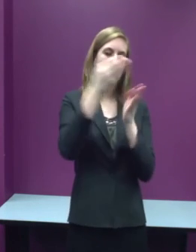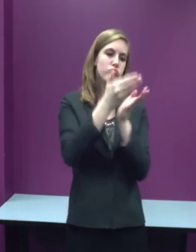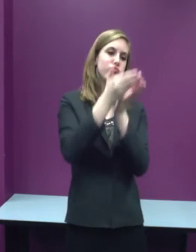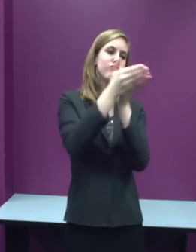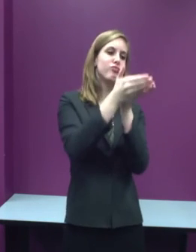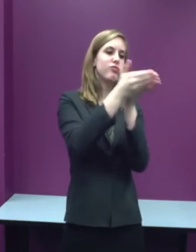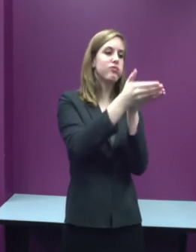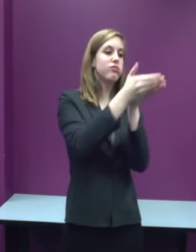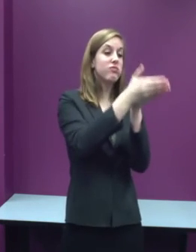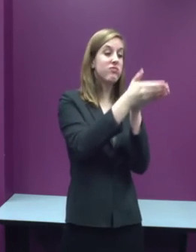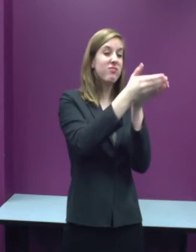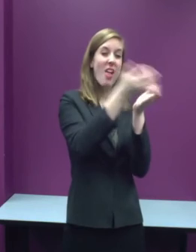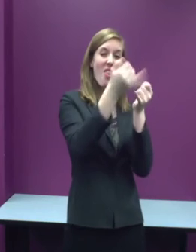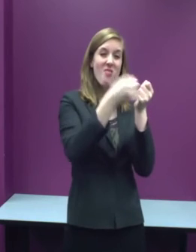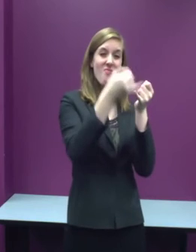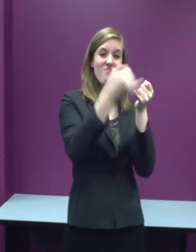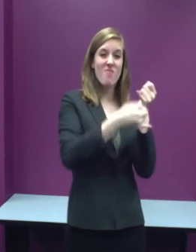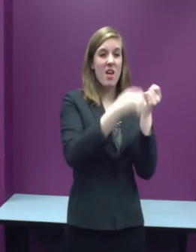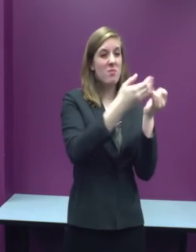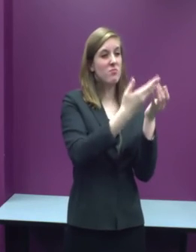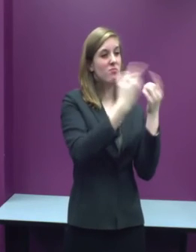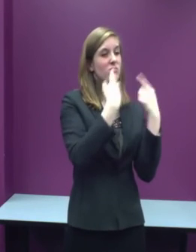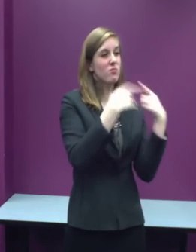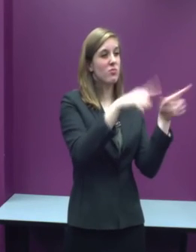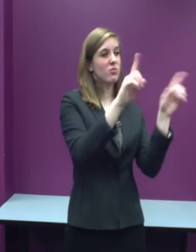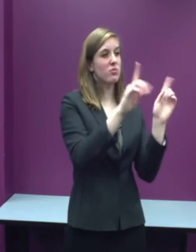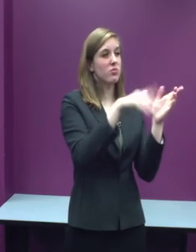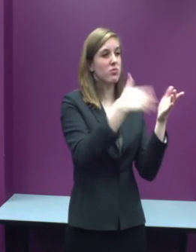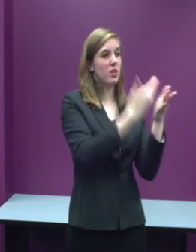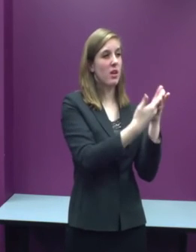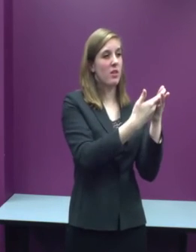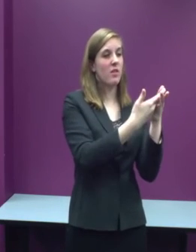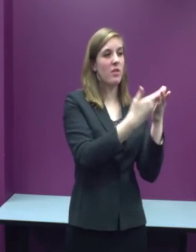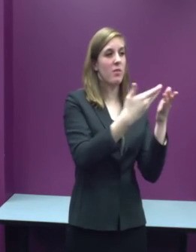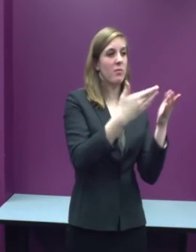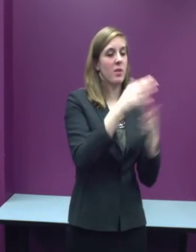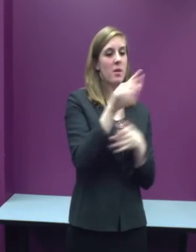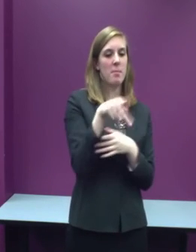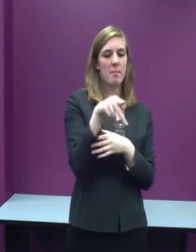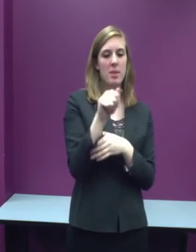Pacific, the realm of tribes such as the Yakima, Umatilla, Walla Walla, and Chinook.